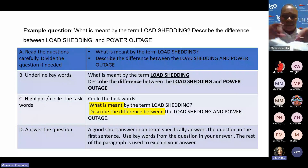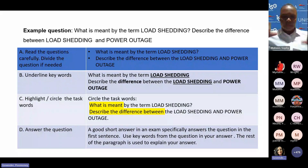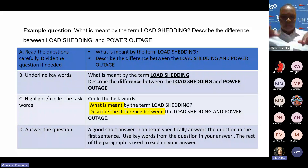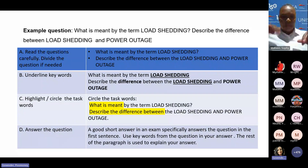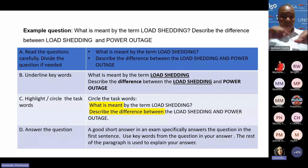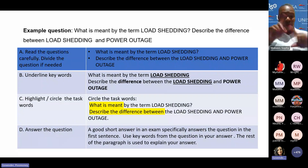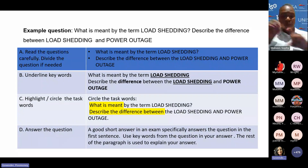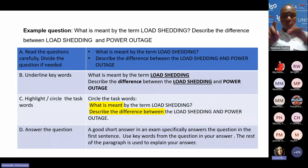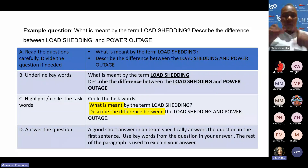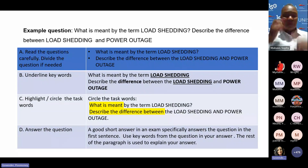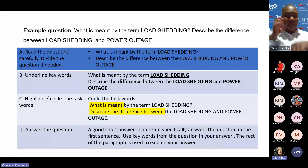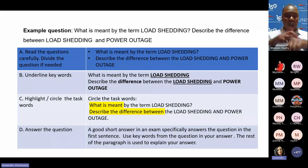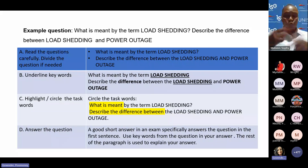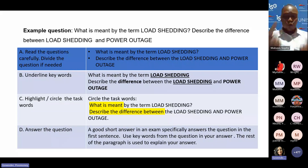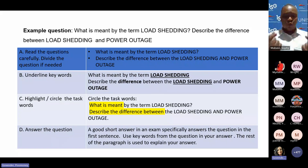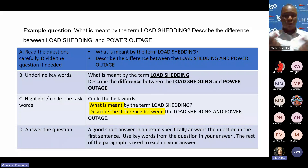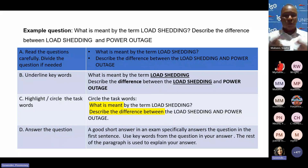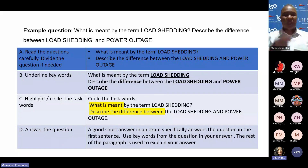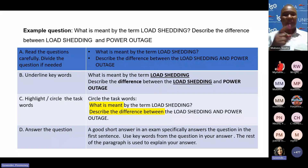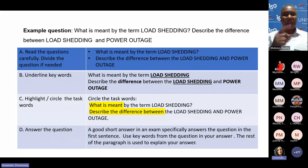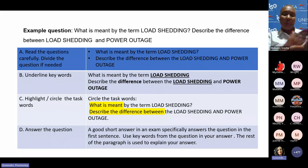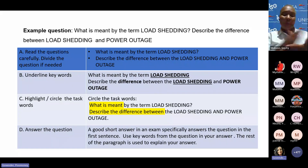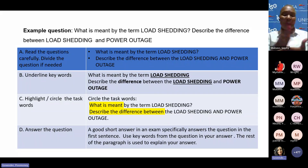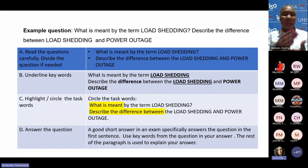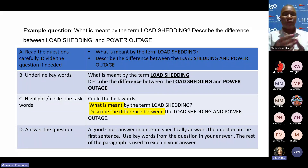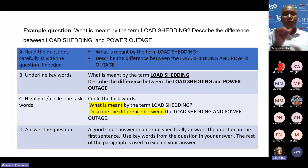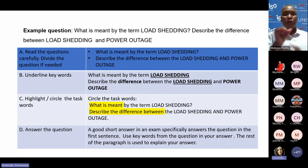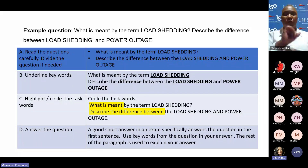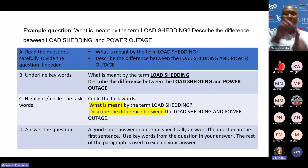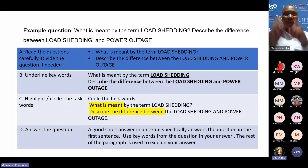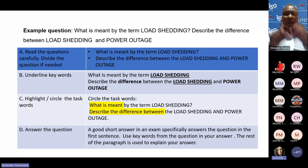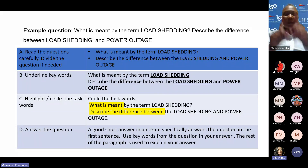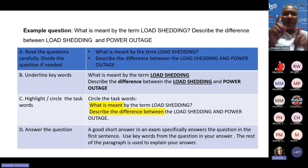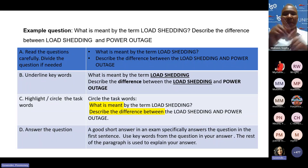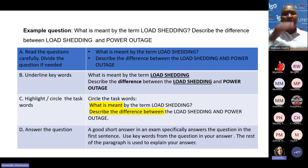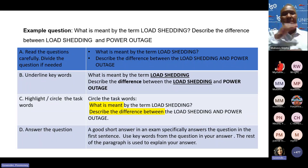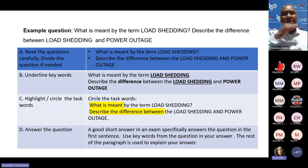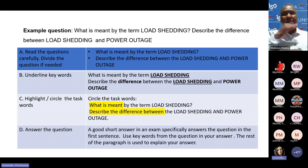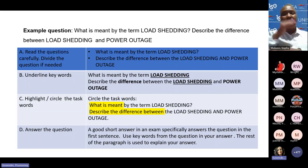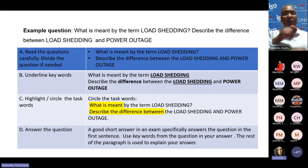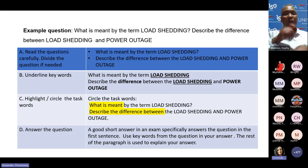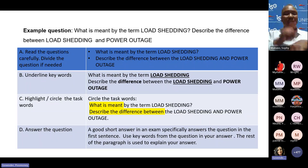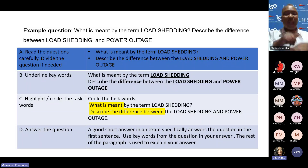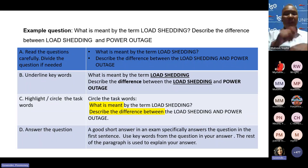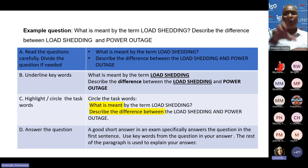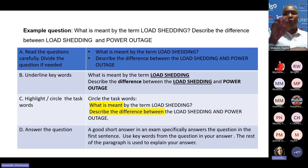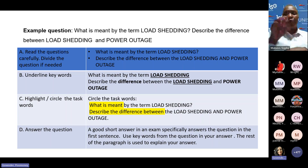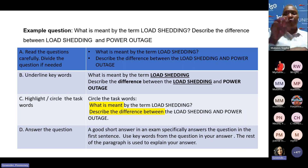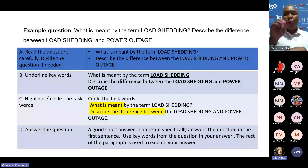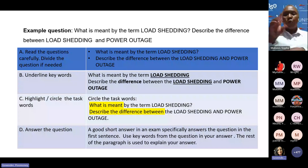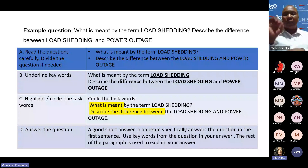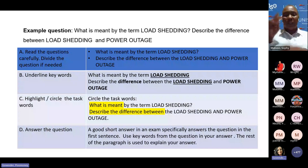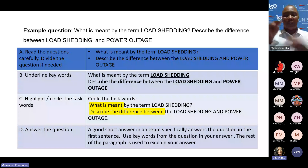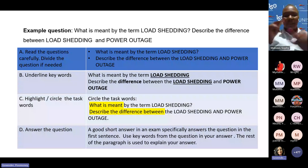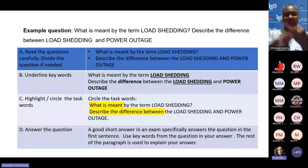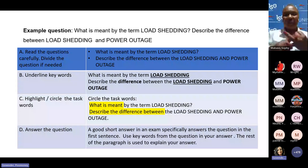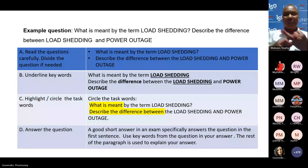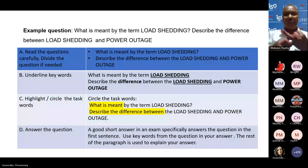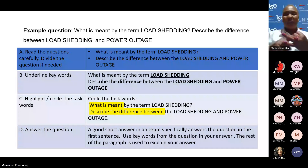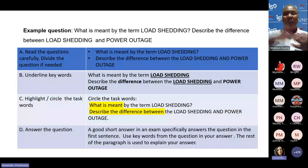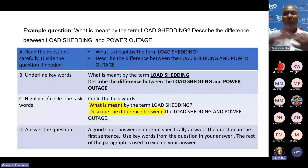case now, there is 2 parts to the question. What is meant by the term load shedding, and describe the difference between load shedding and power